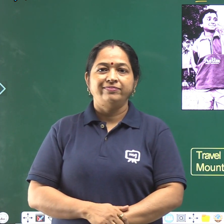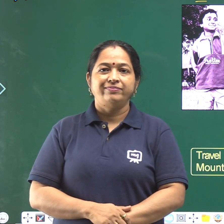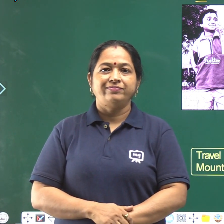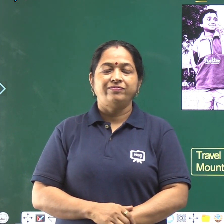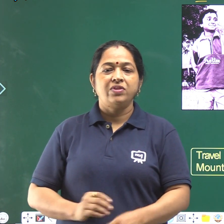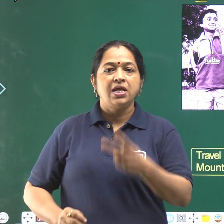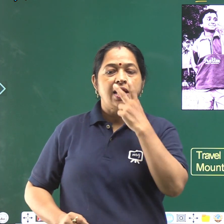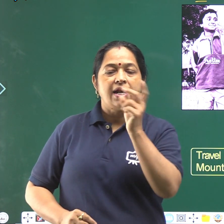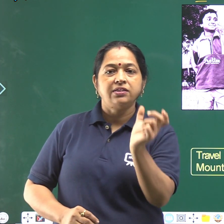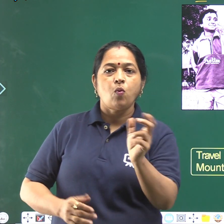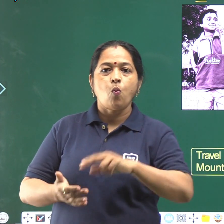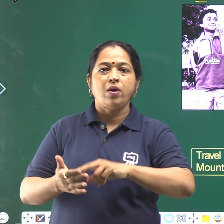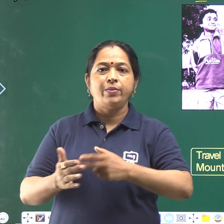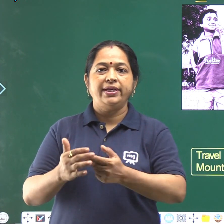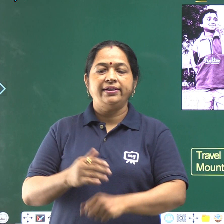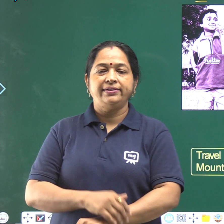Let's see the word meanings.